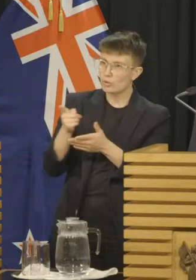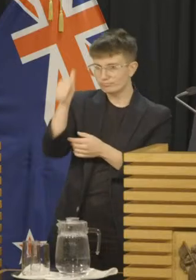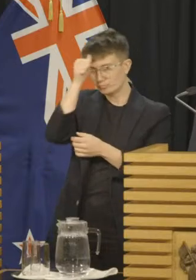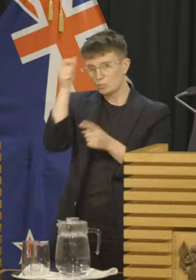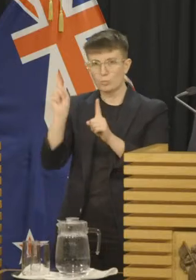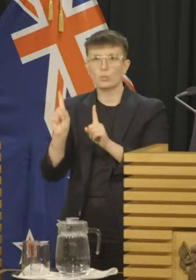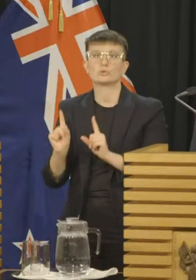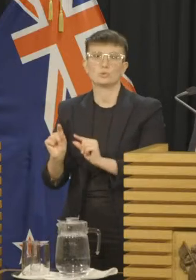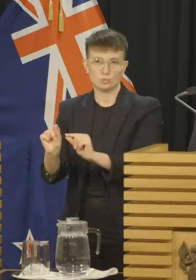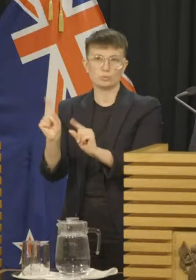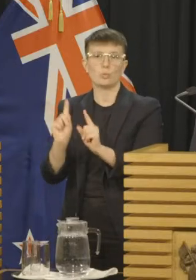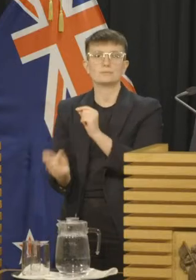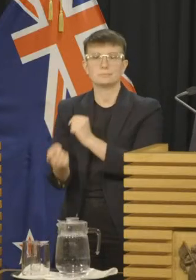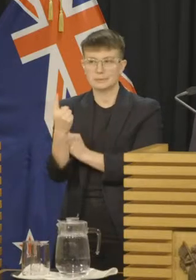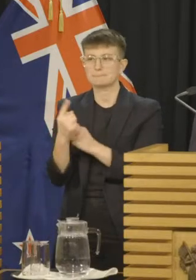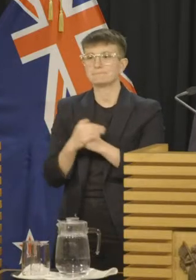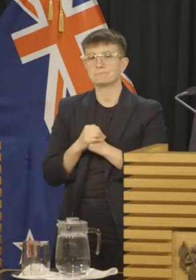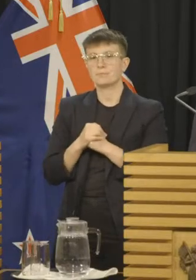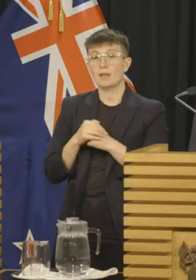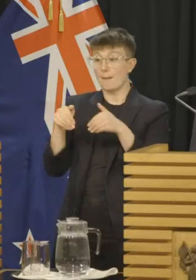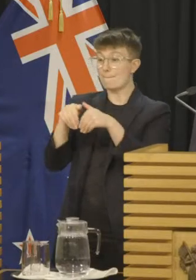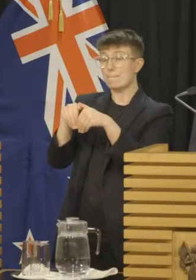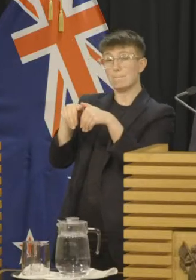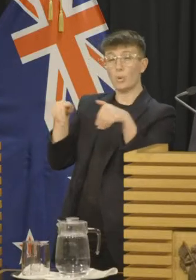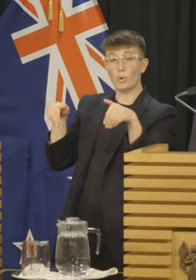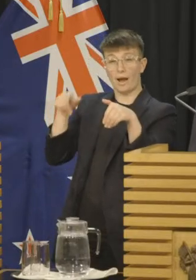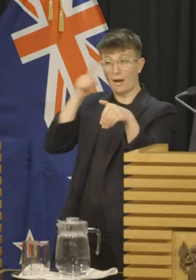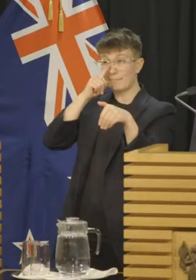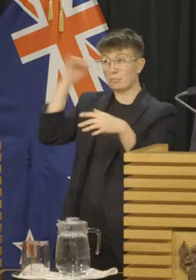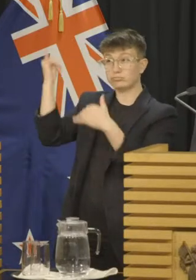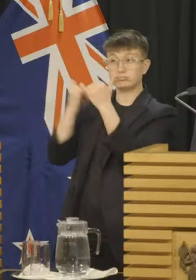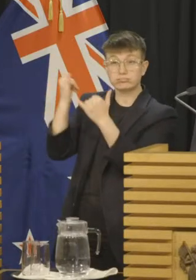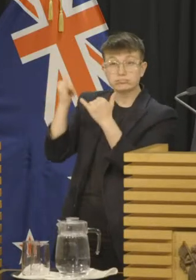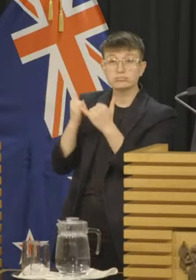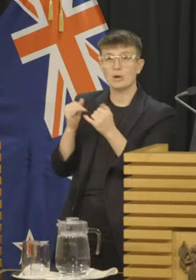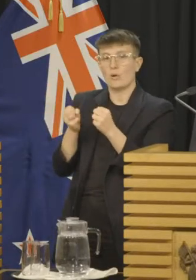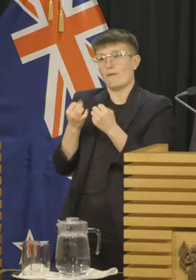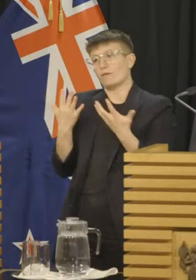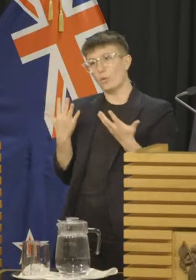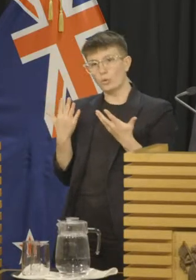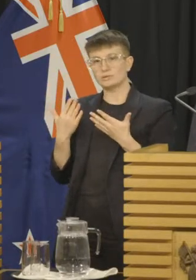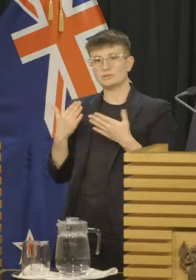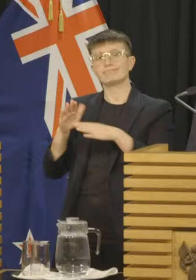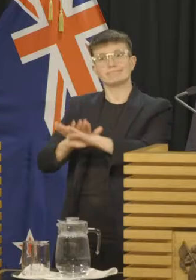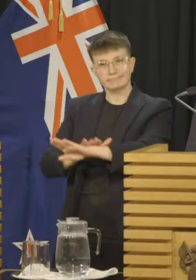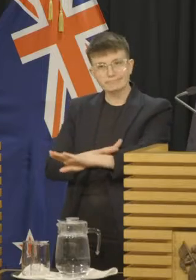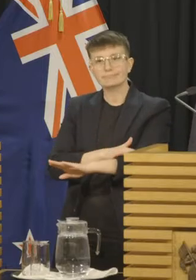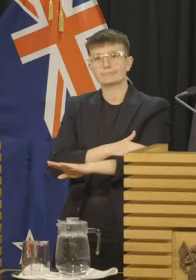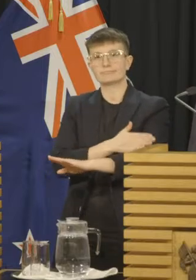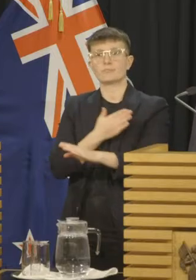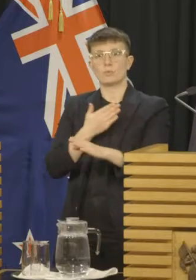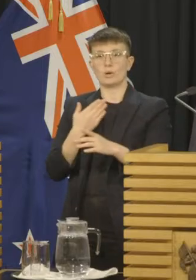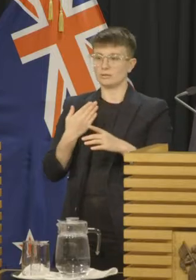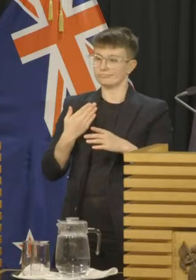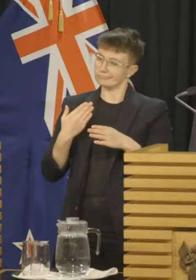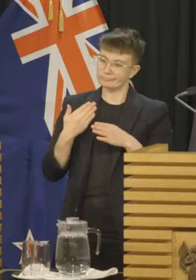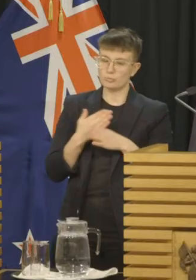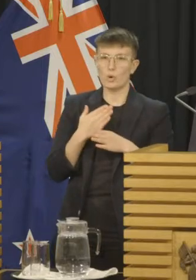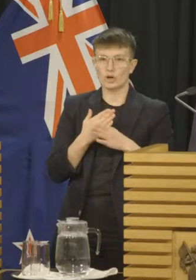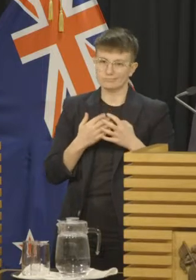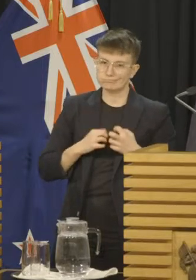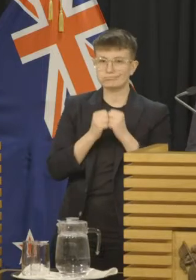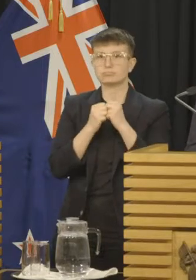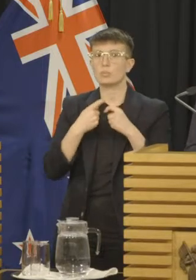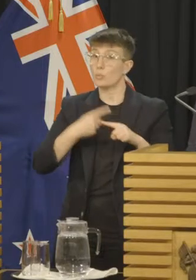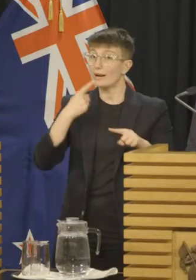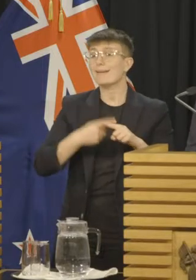of things that the government is working its way through at the moment. We will move as quickly as we can to provide more certainty, but at the moment we're not